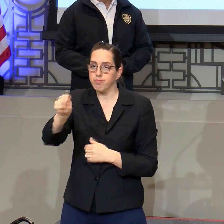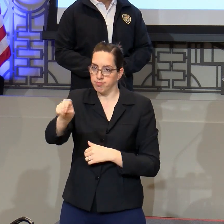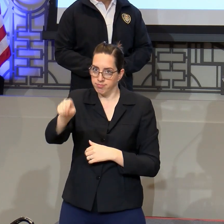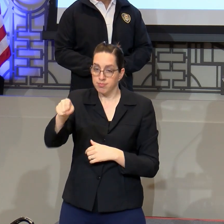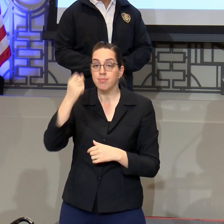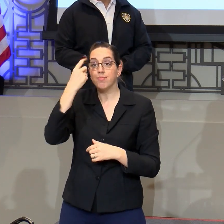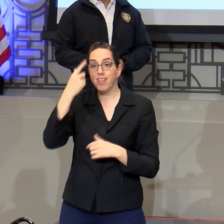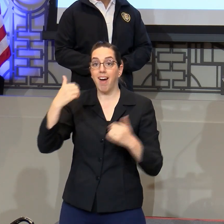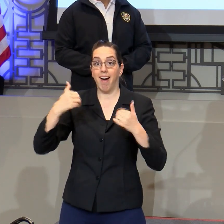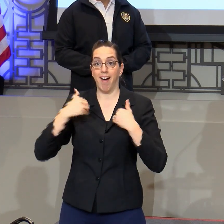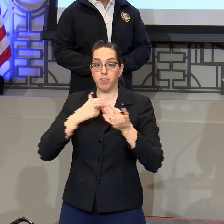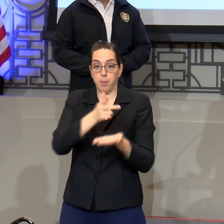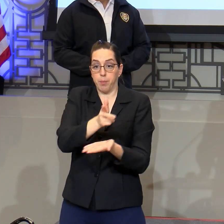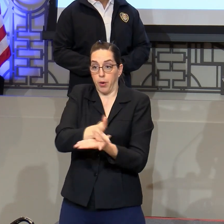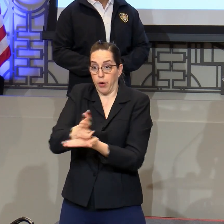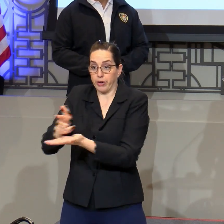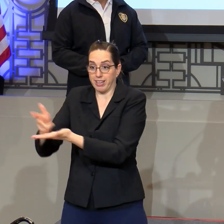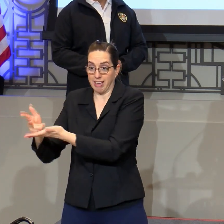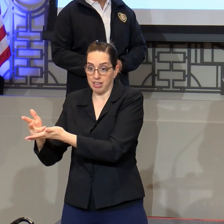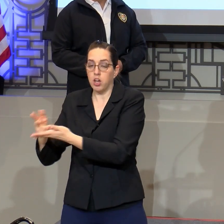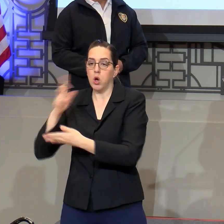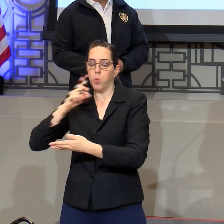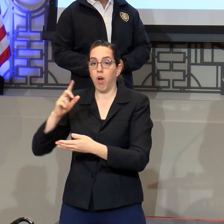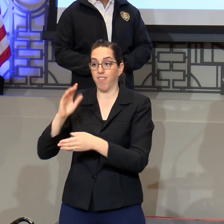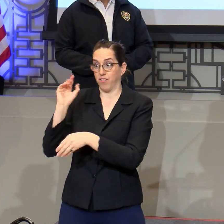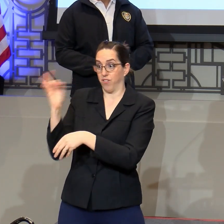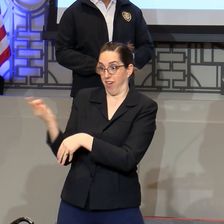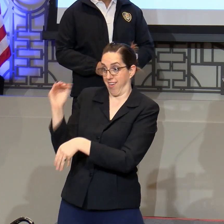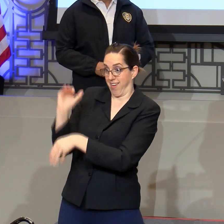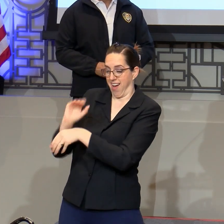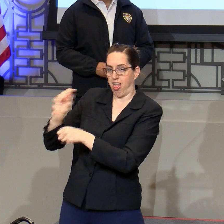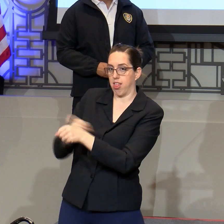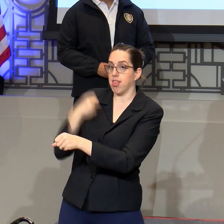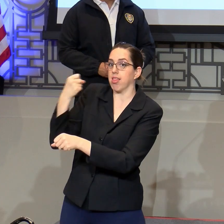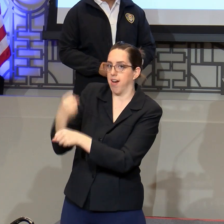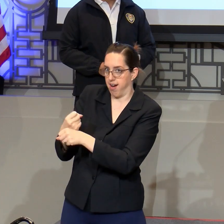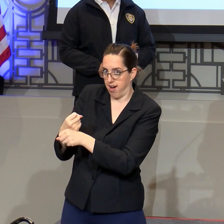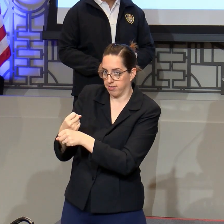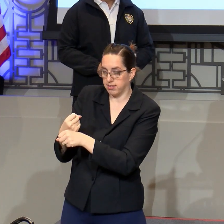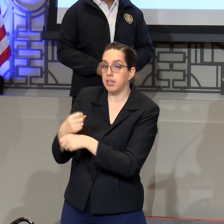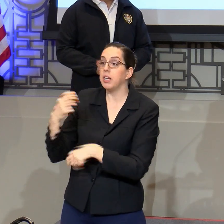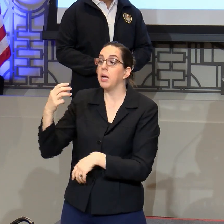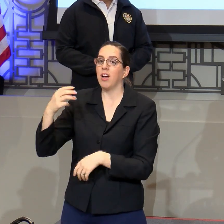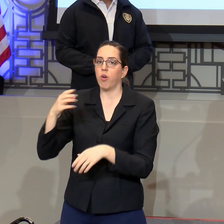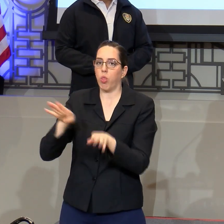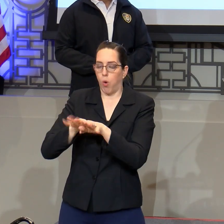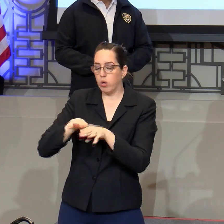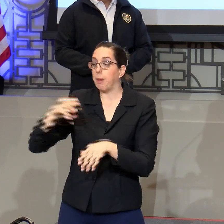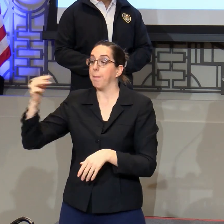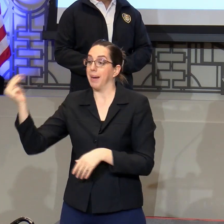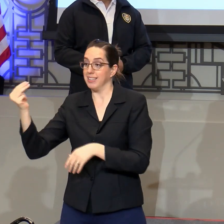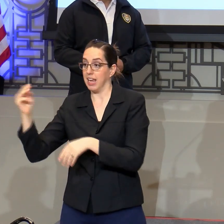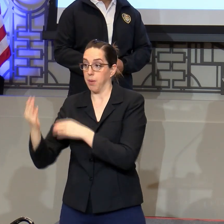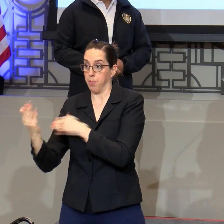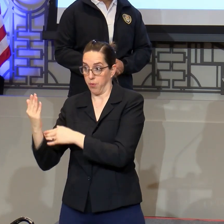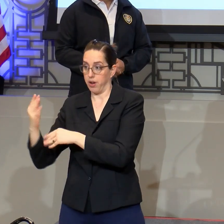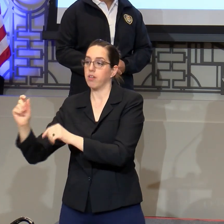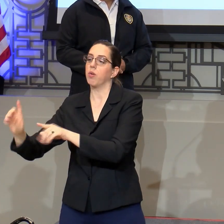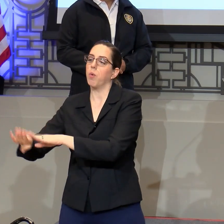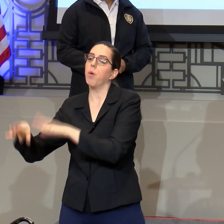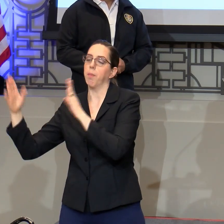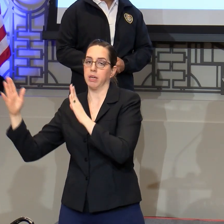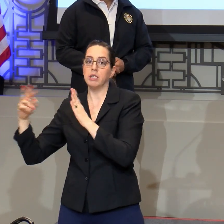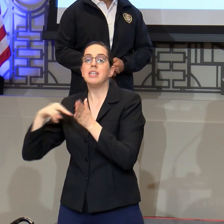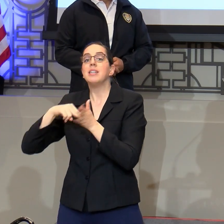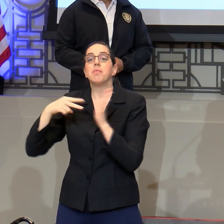have gated parking entrances will be locked Friday night and unlocked Monday morning. The goal is to encourage citizens to